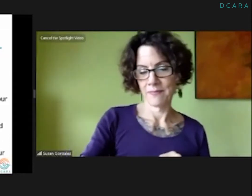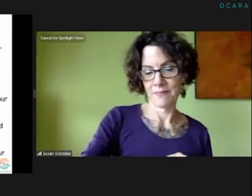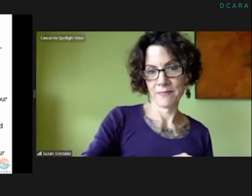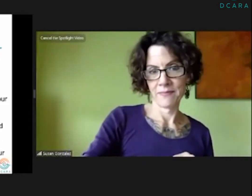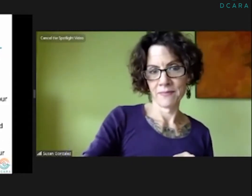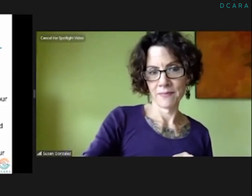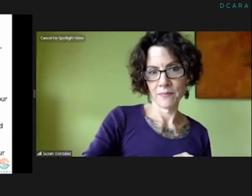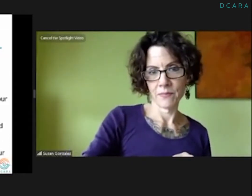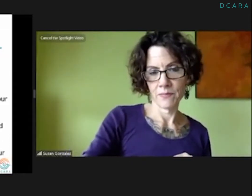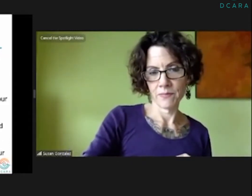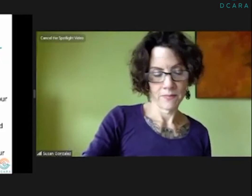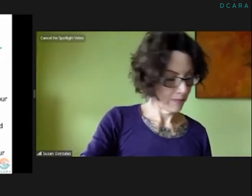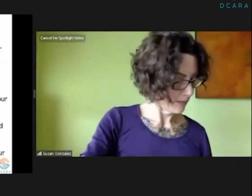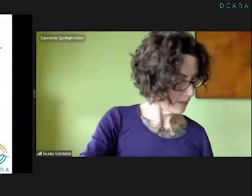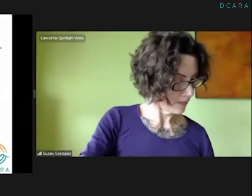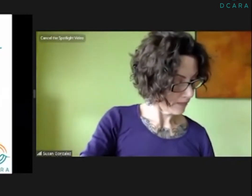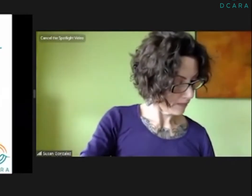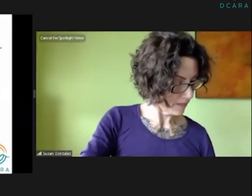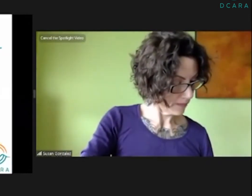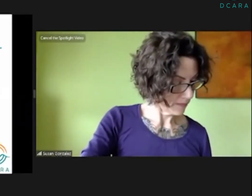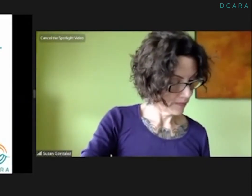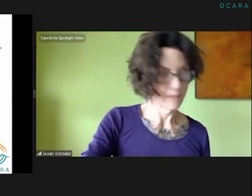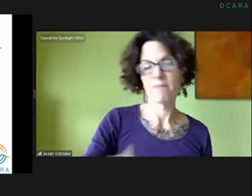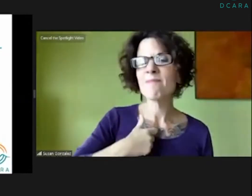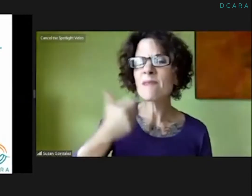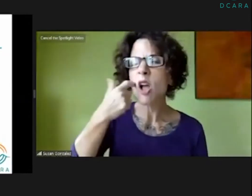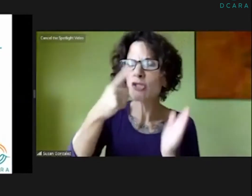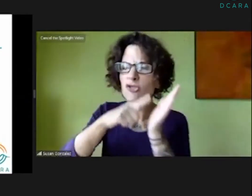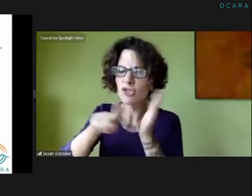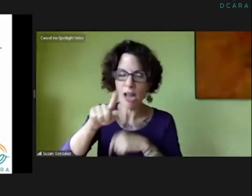So you want to check your state laws, local state laws, please.